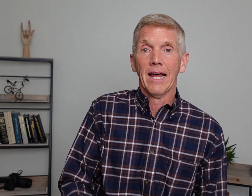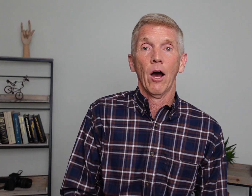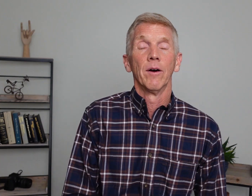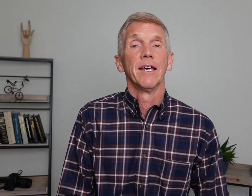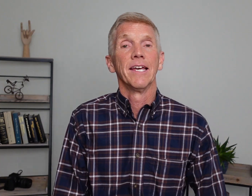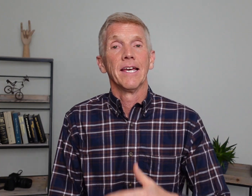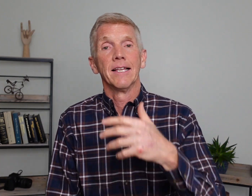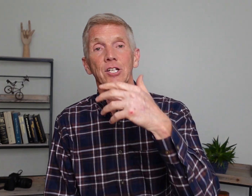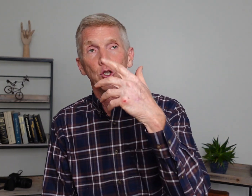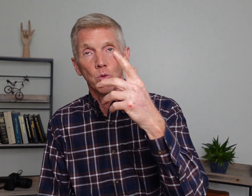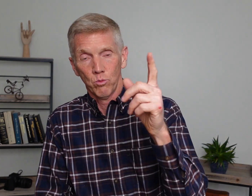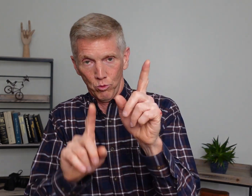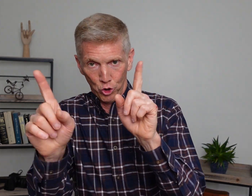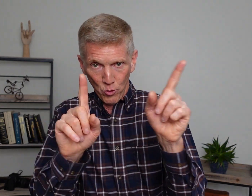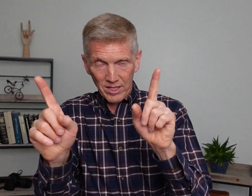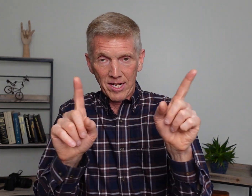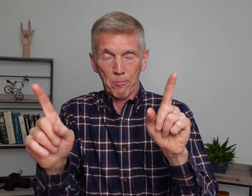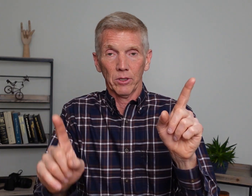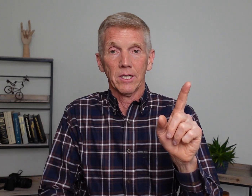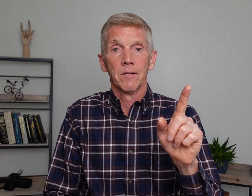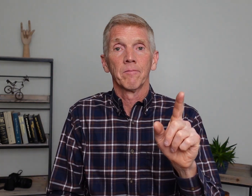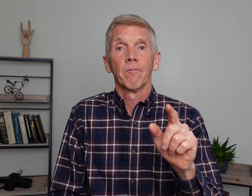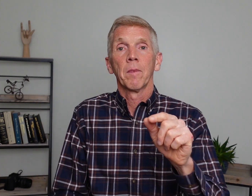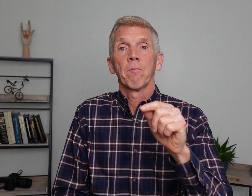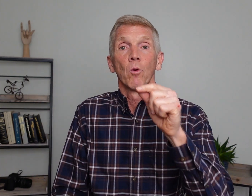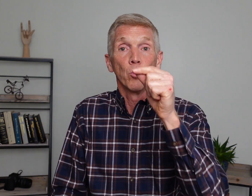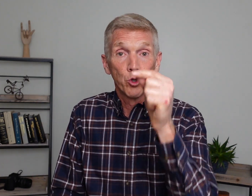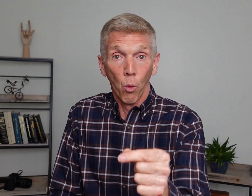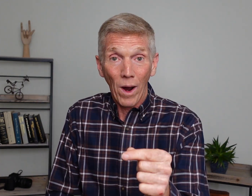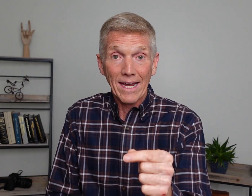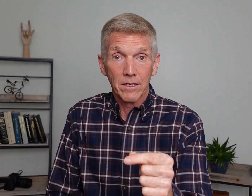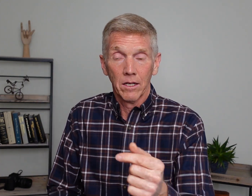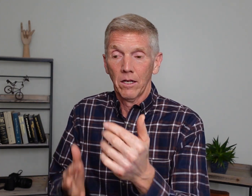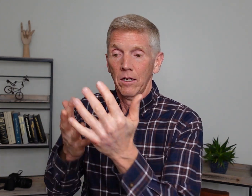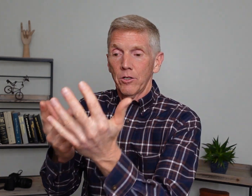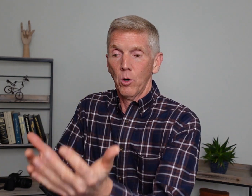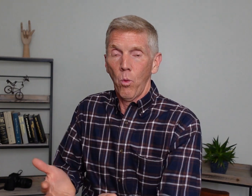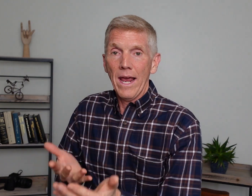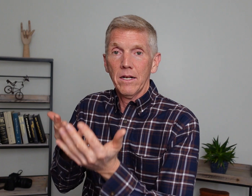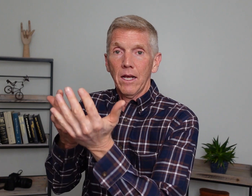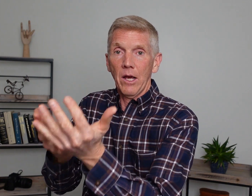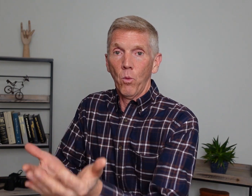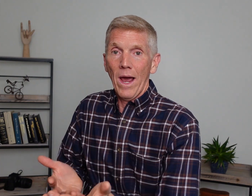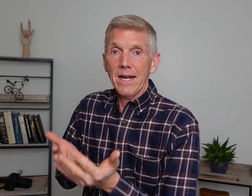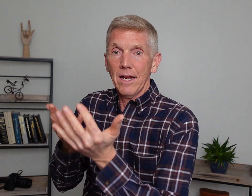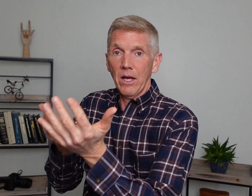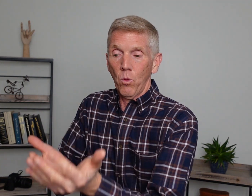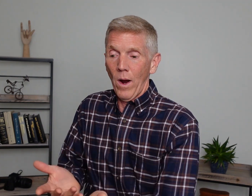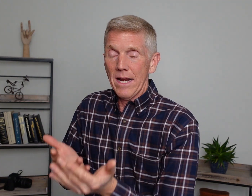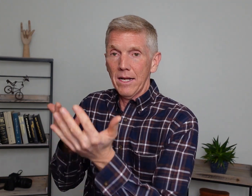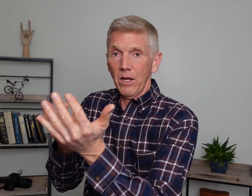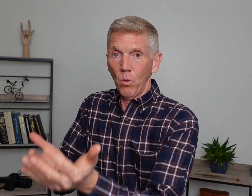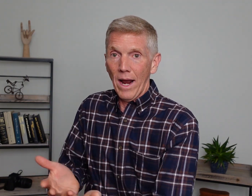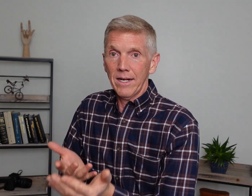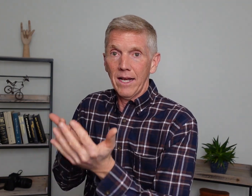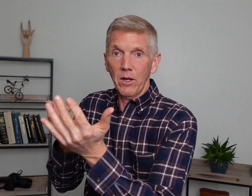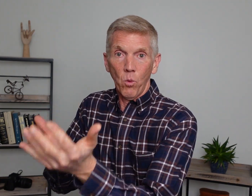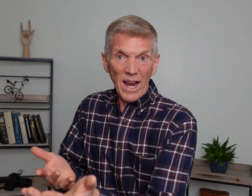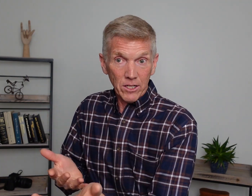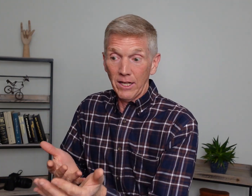now let's do two things separately. To wait. to wait and wait and wait and wait and wait. Like